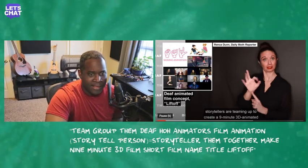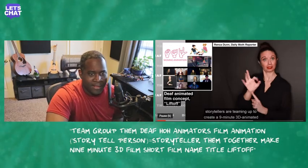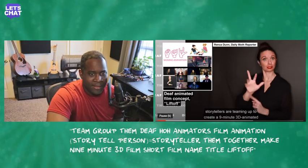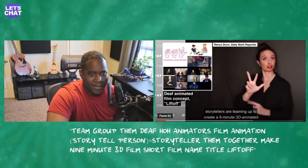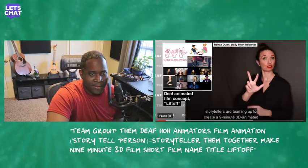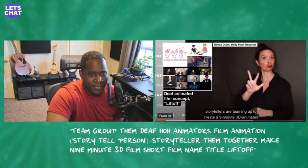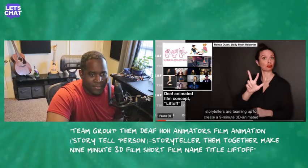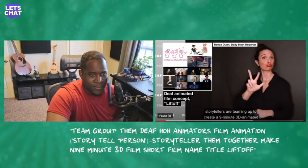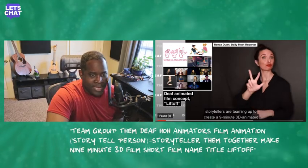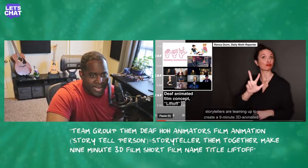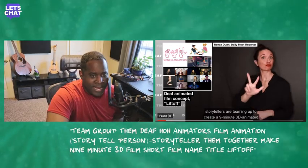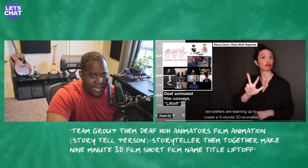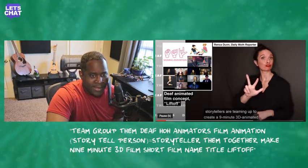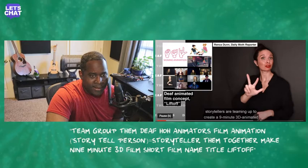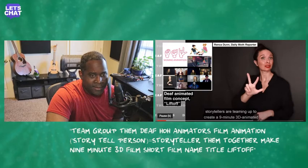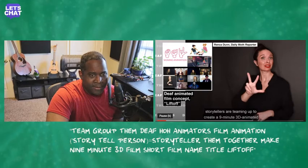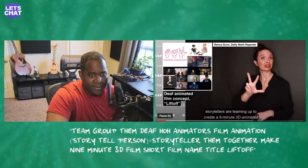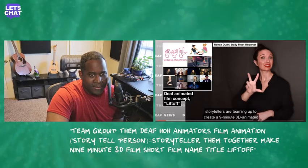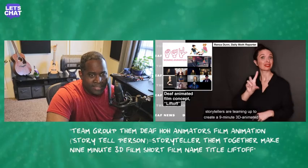say